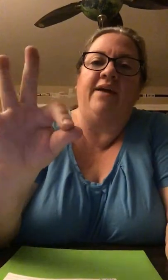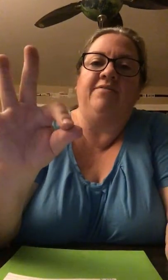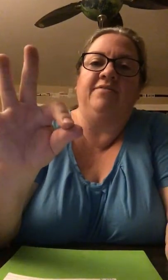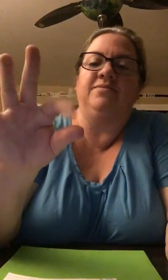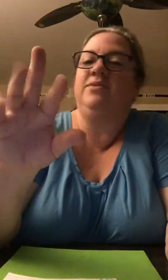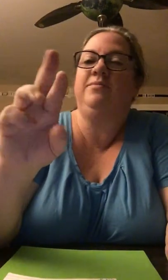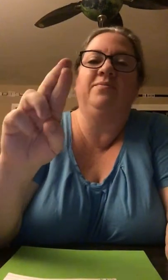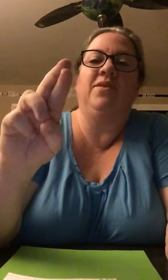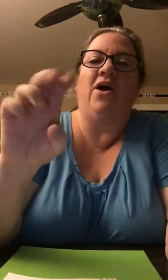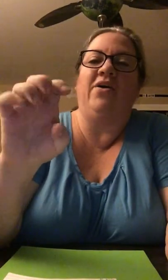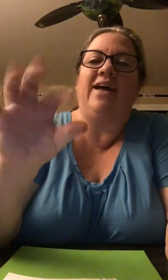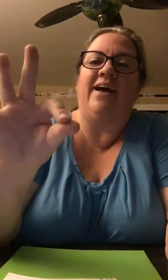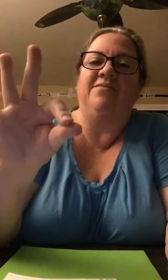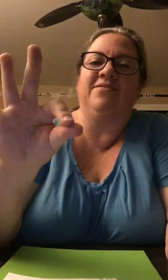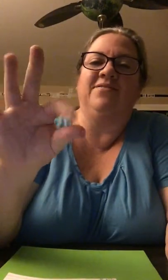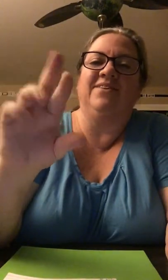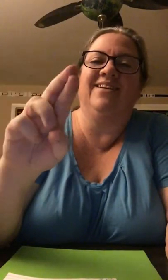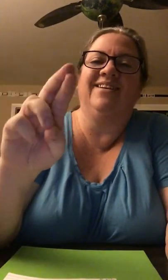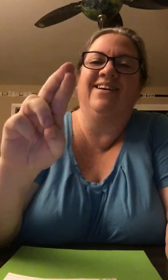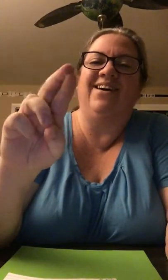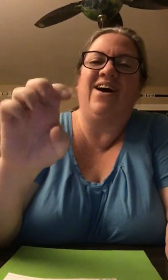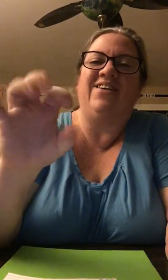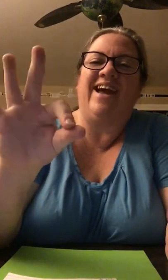REF. REF. REF.